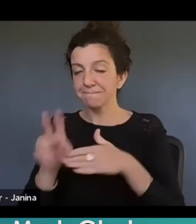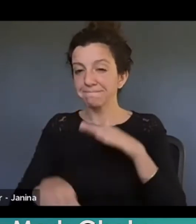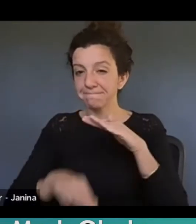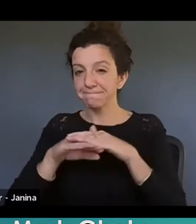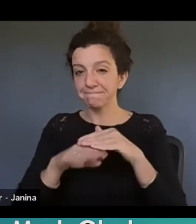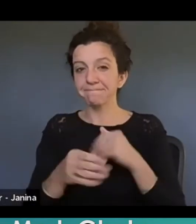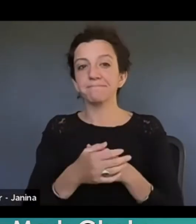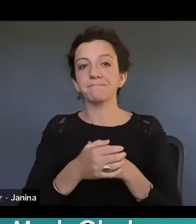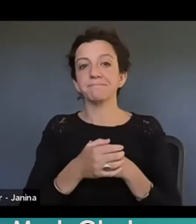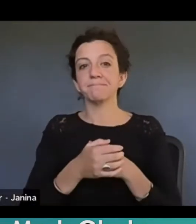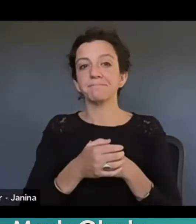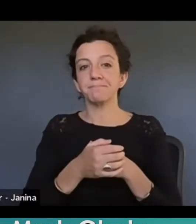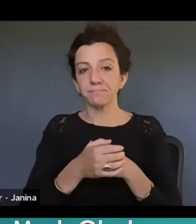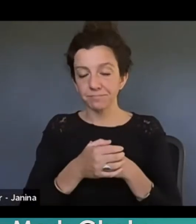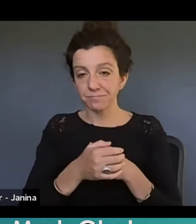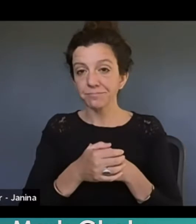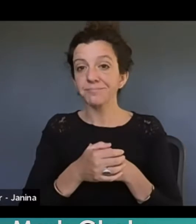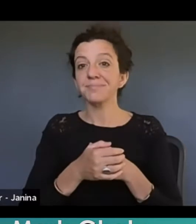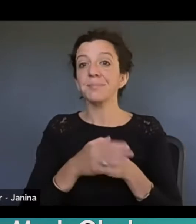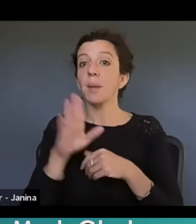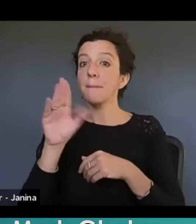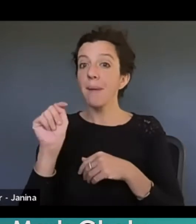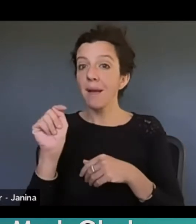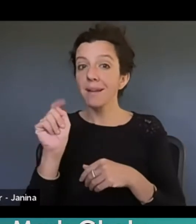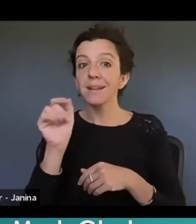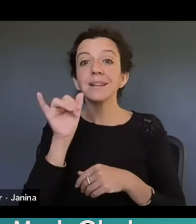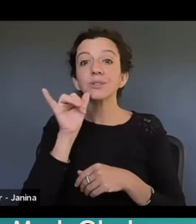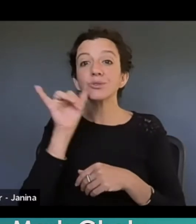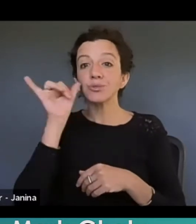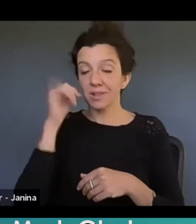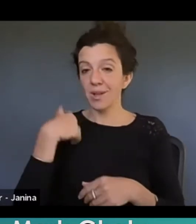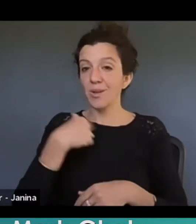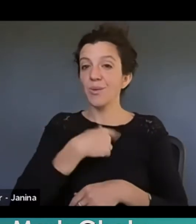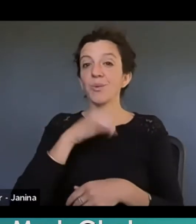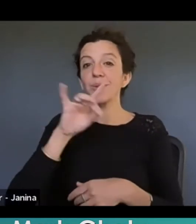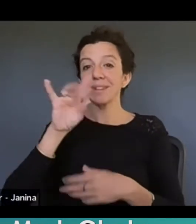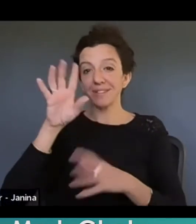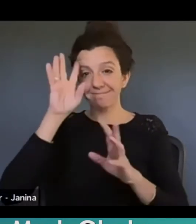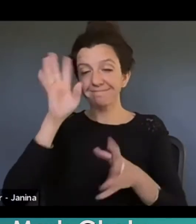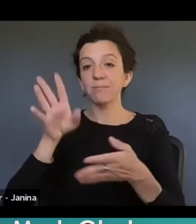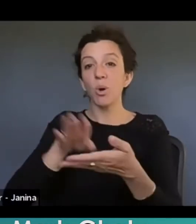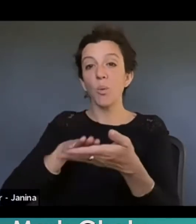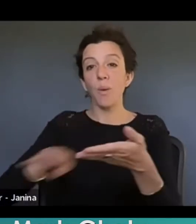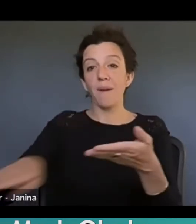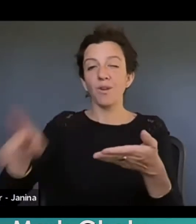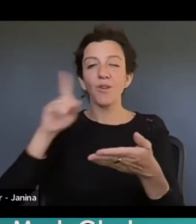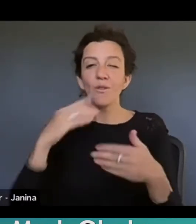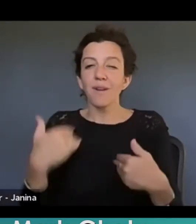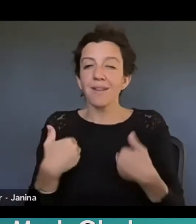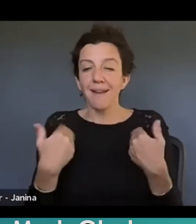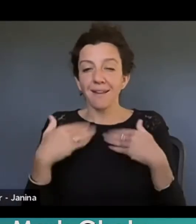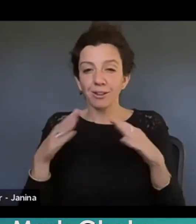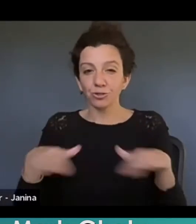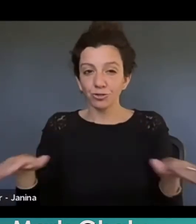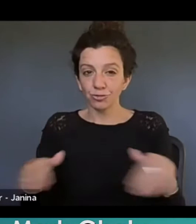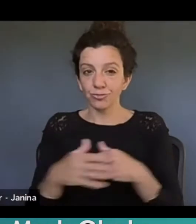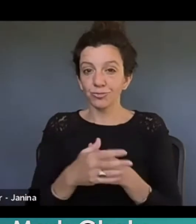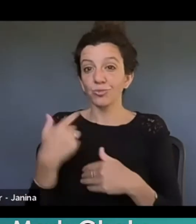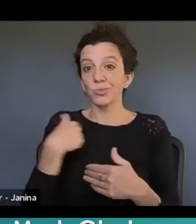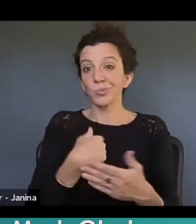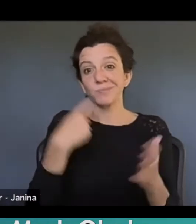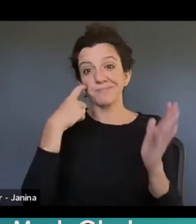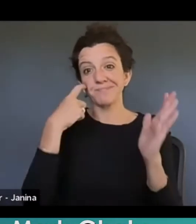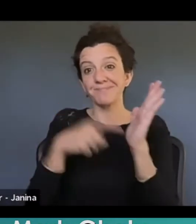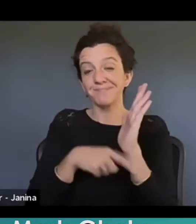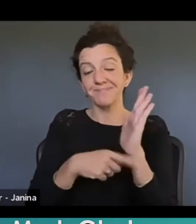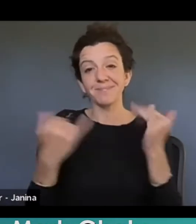fact, as well, issue an exception that could be granted for our youngest children, based on evidence that is evolving about how we know this